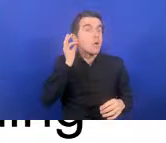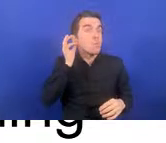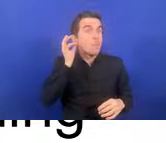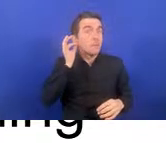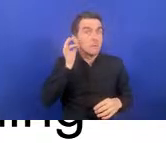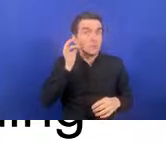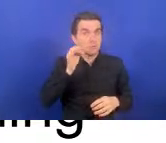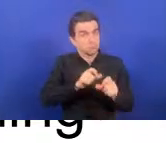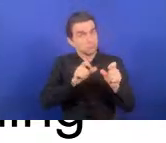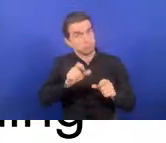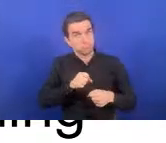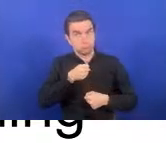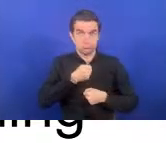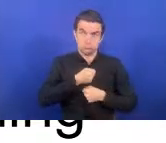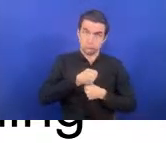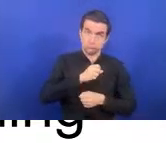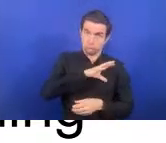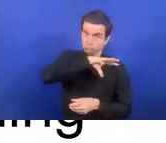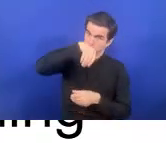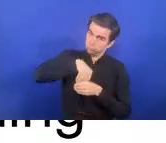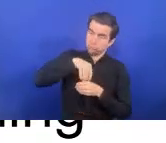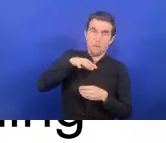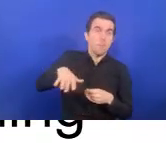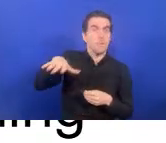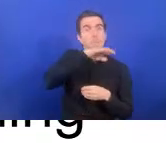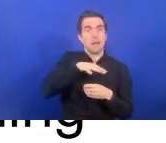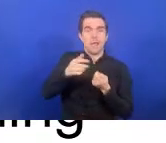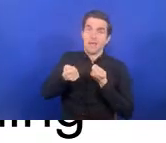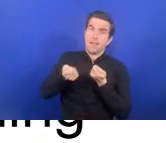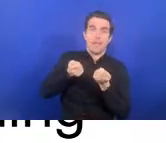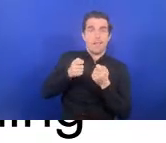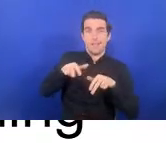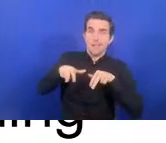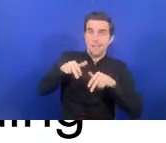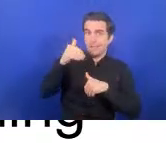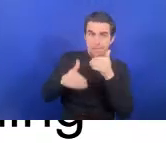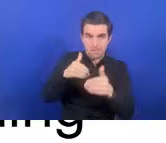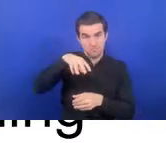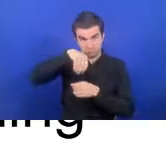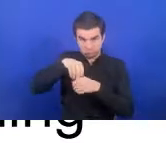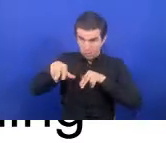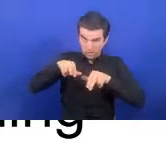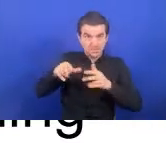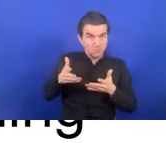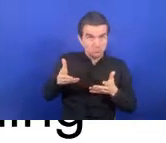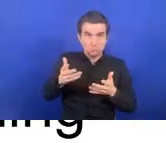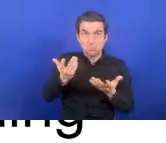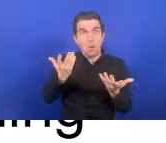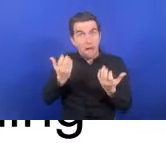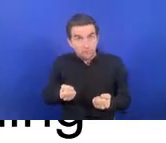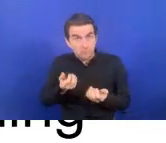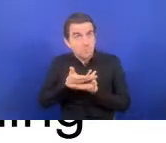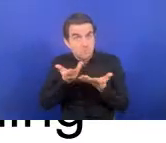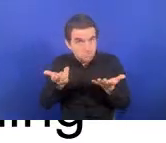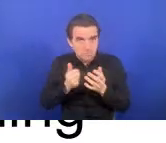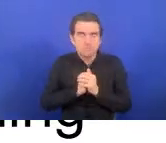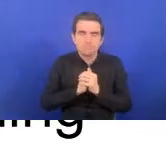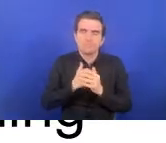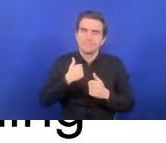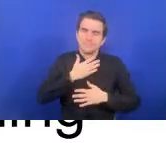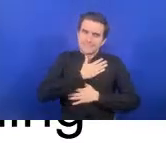General Coordinator at the International Relations Advisory of the Ministry of Tourism in